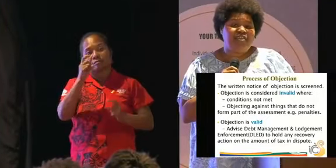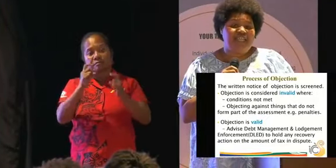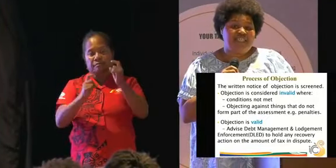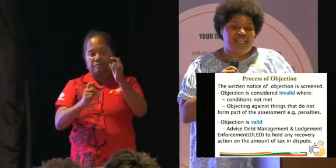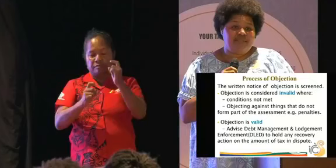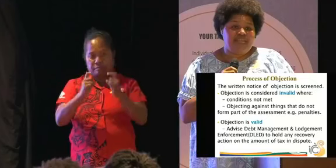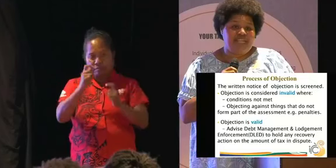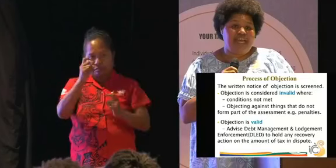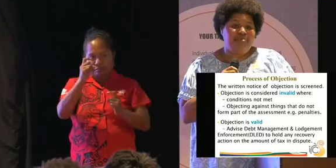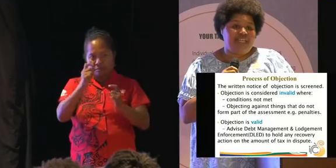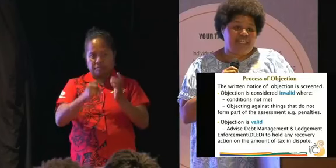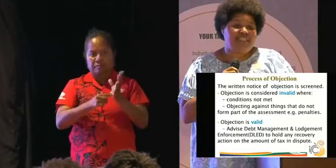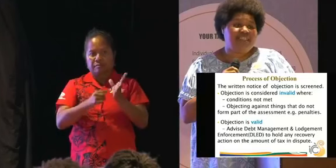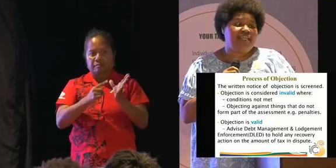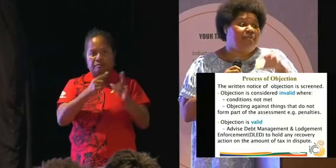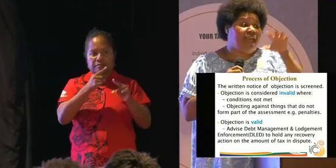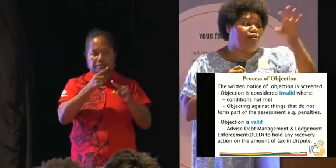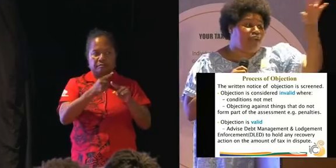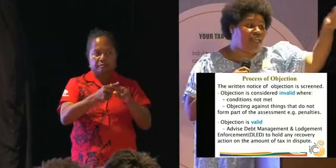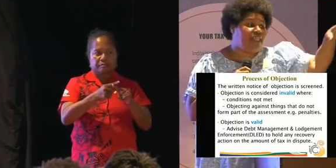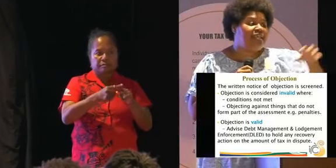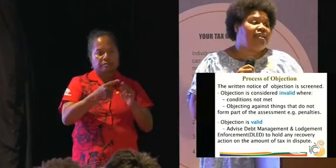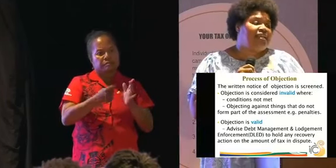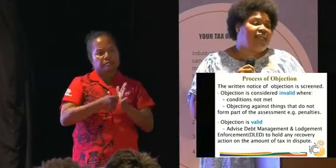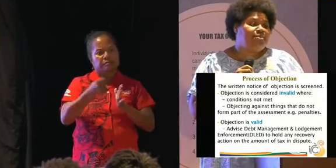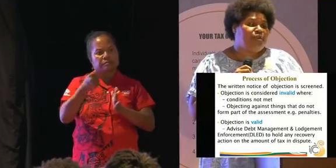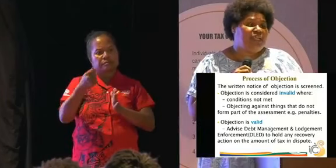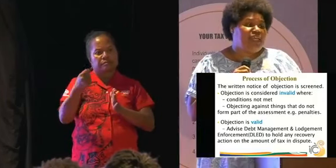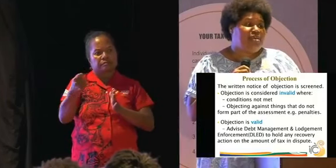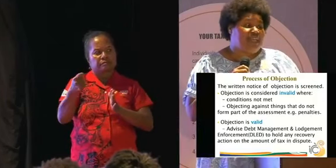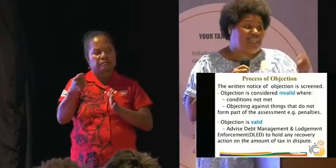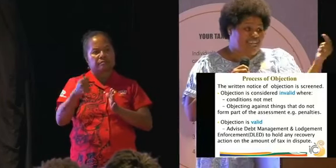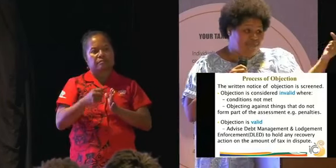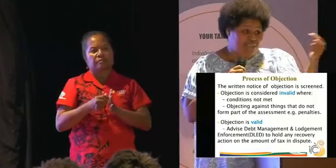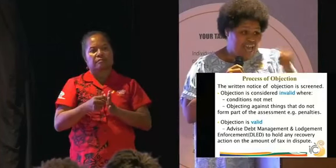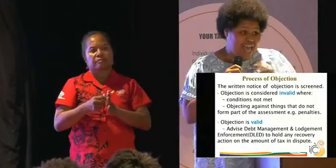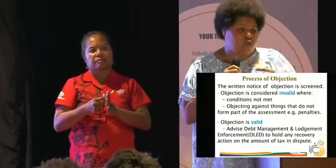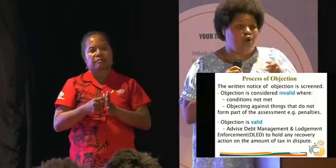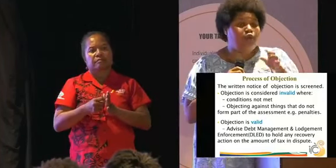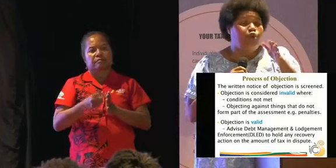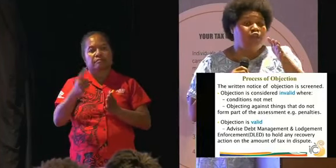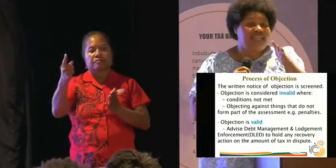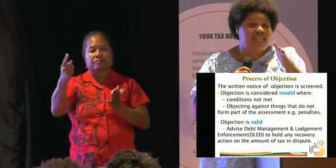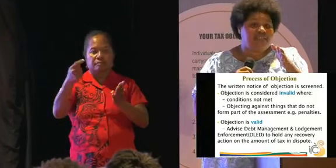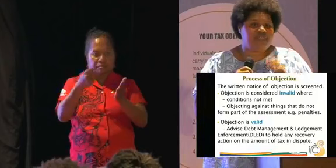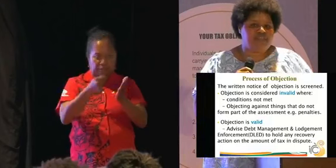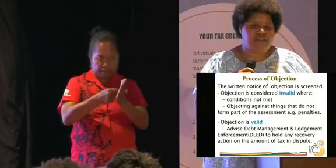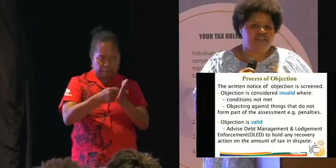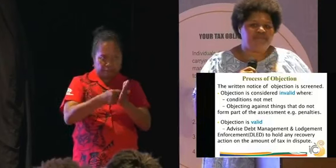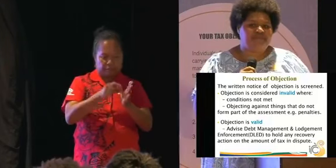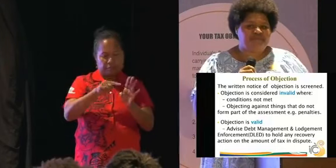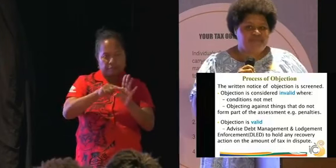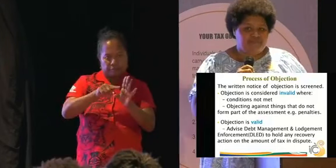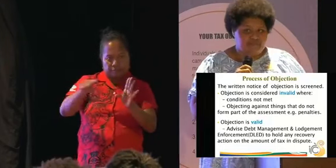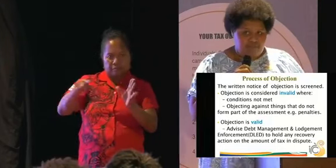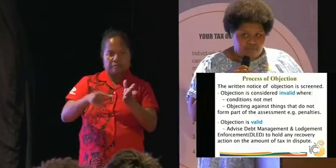is actually the taxable income and the tax that is paid on that taxable income that is coming out of your tax